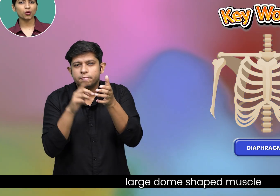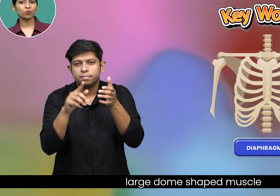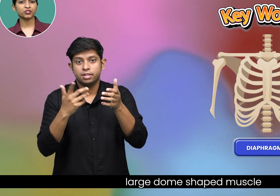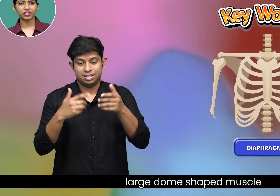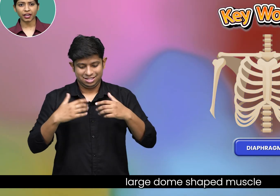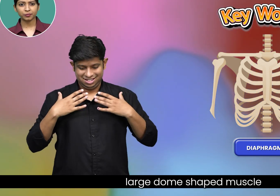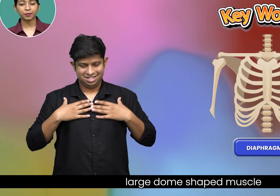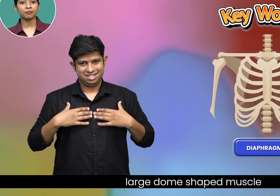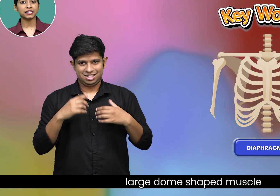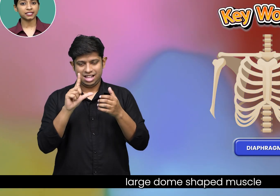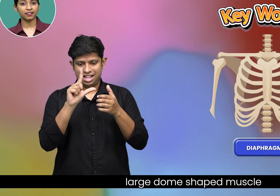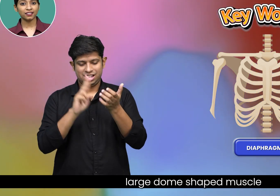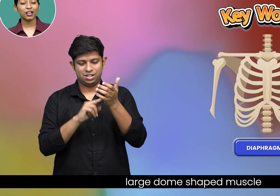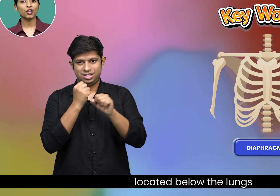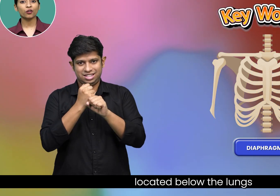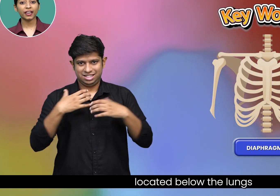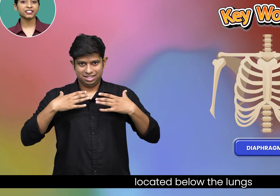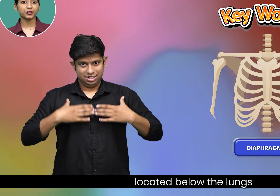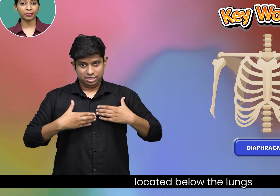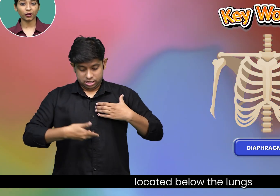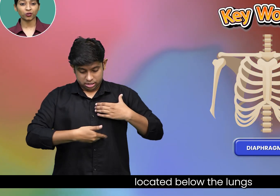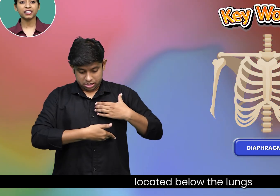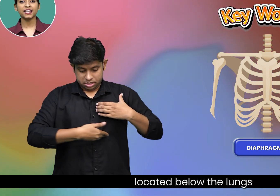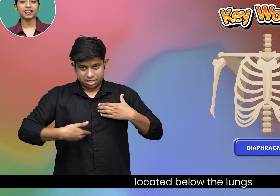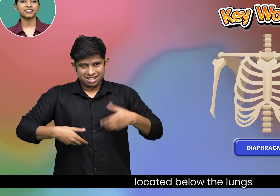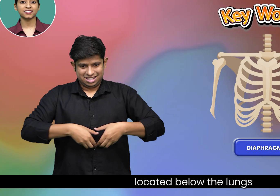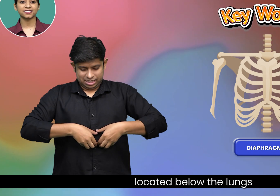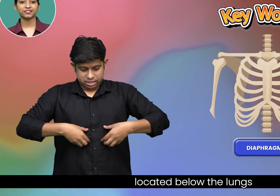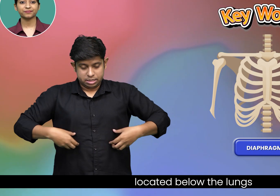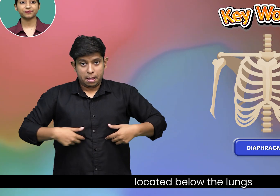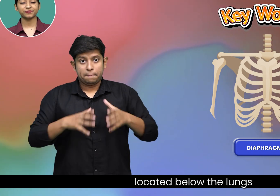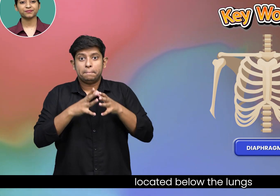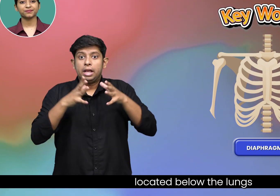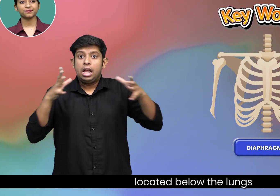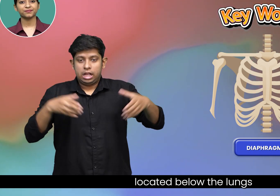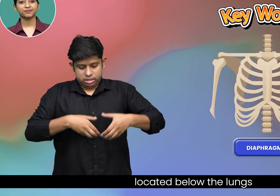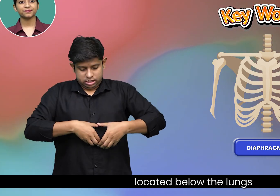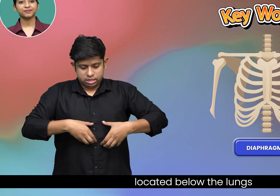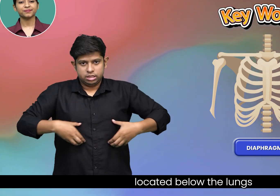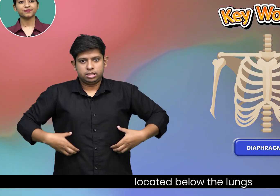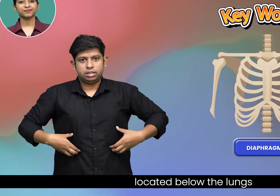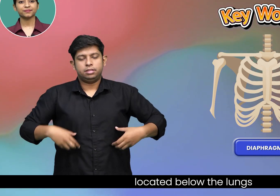large dome-shaped muscle located below the lungs.